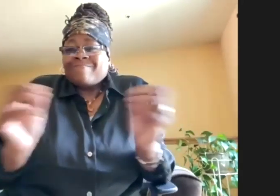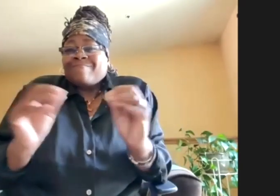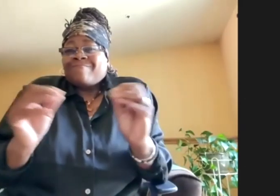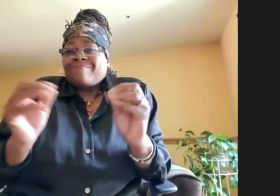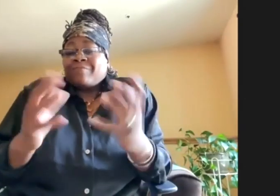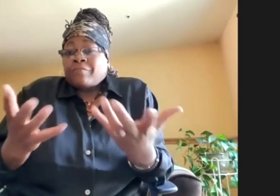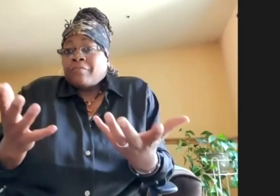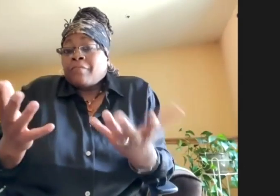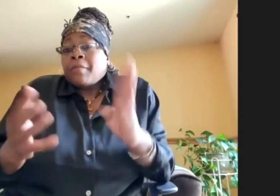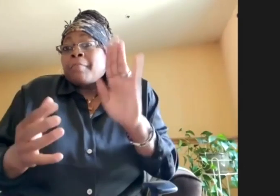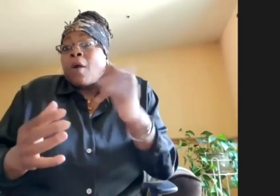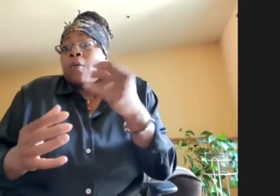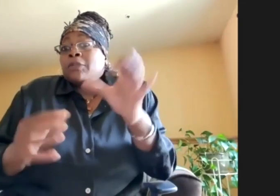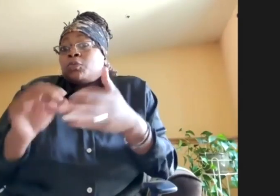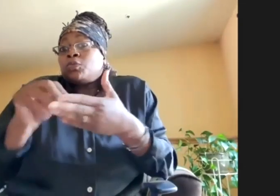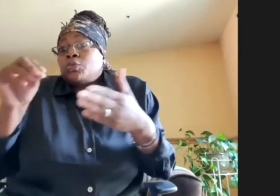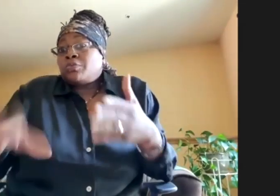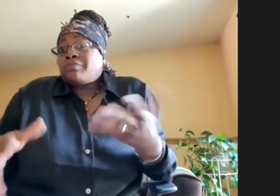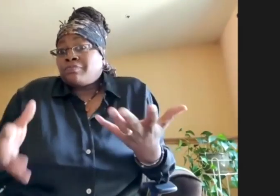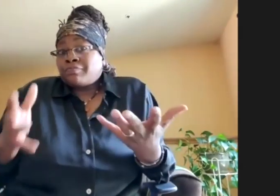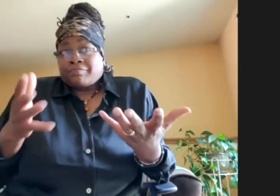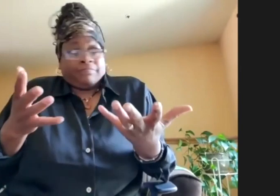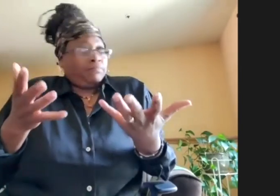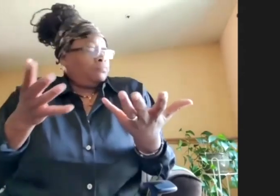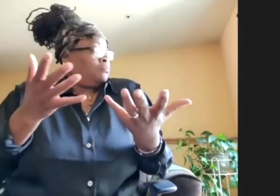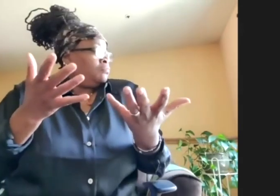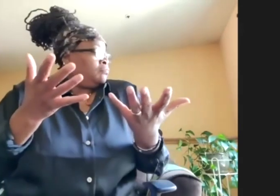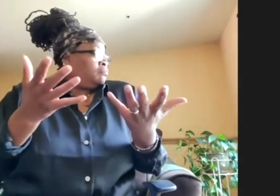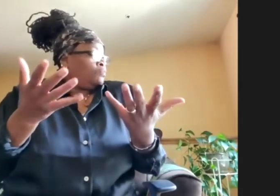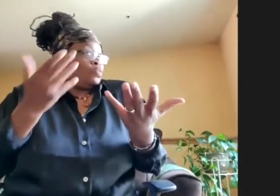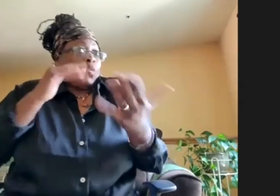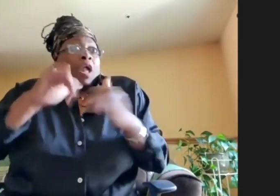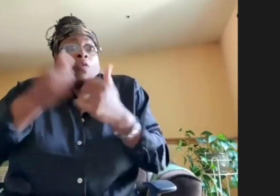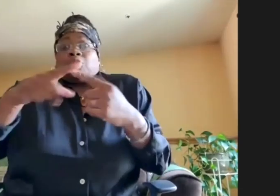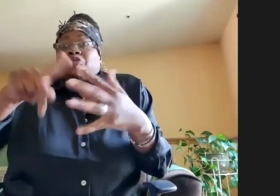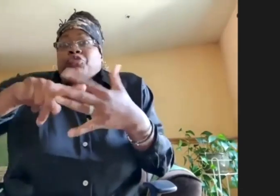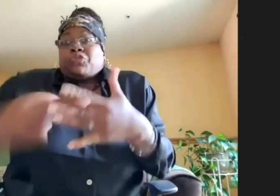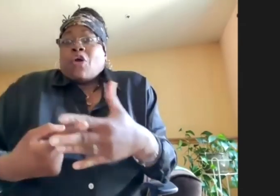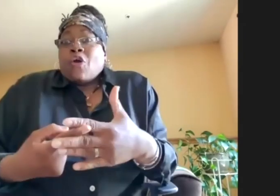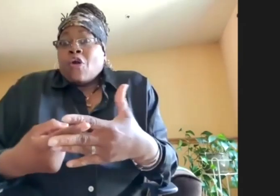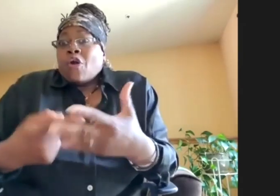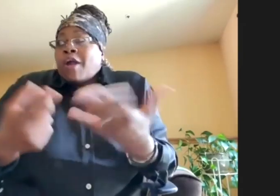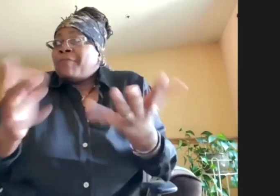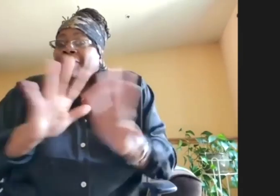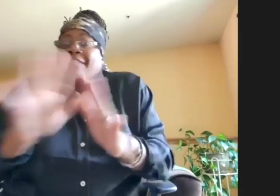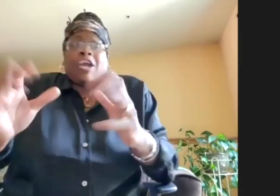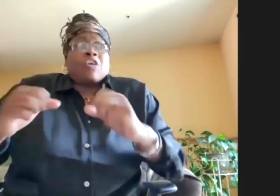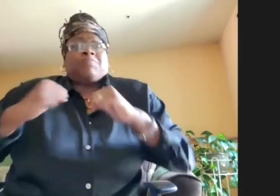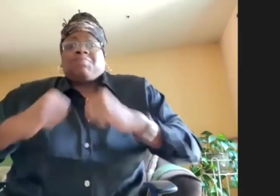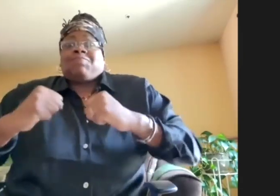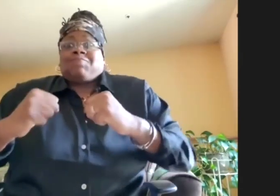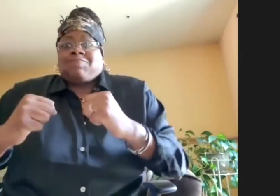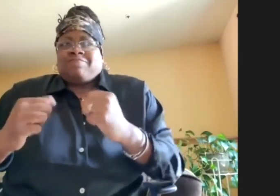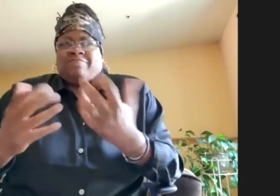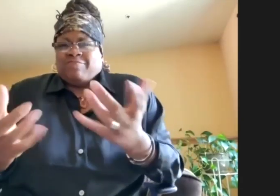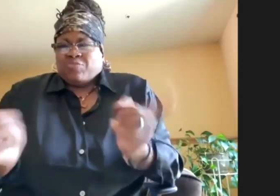teachers. There aren't many. There are many Black, Indigenous, and people of color students.